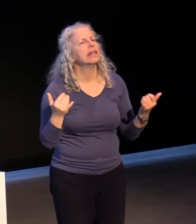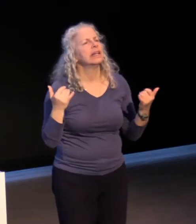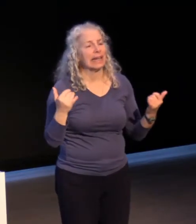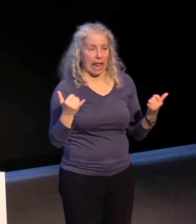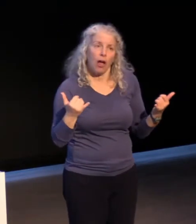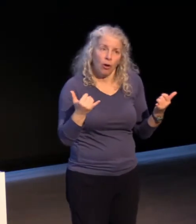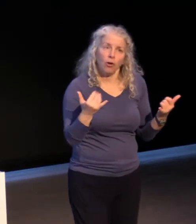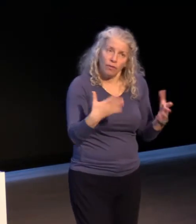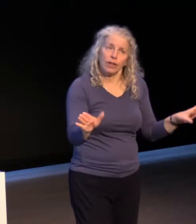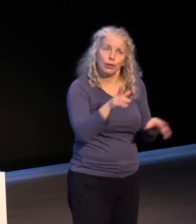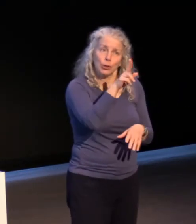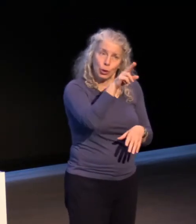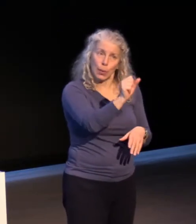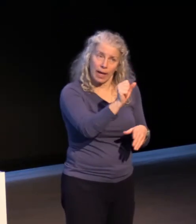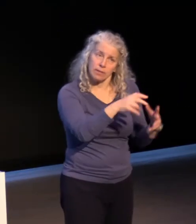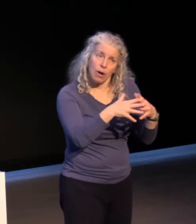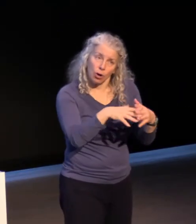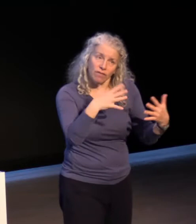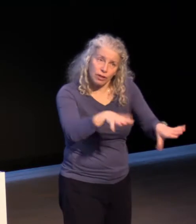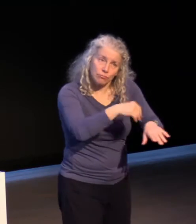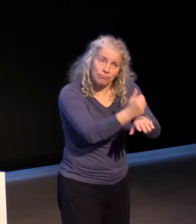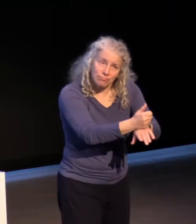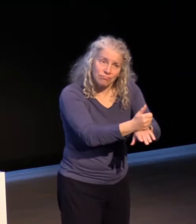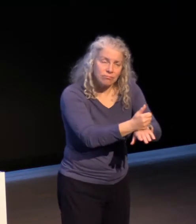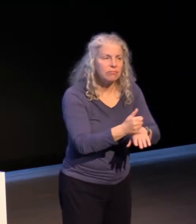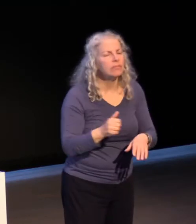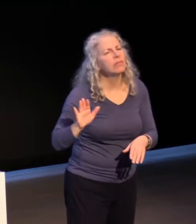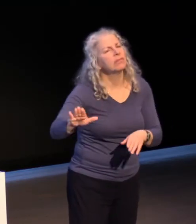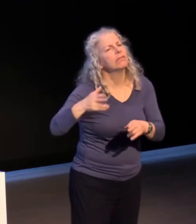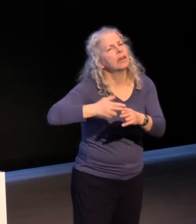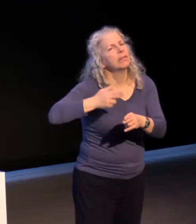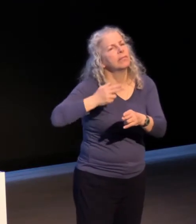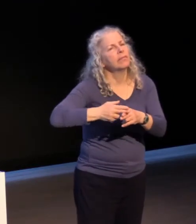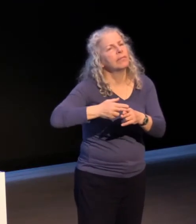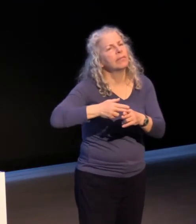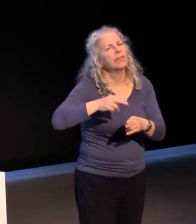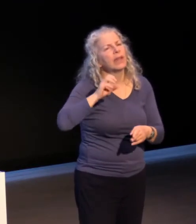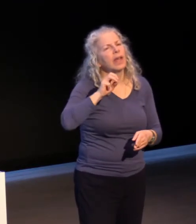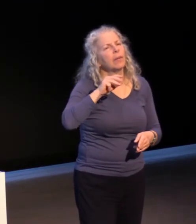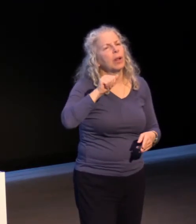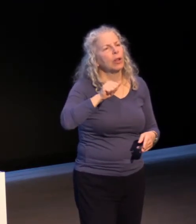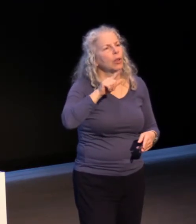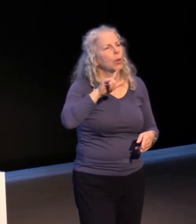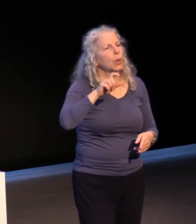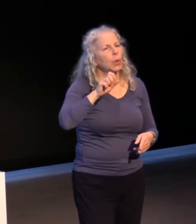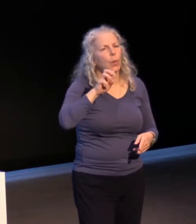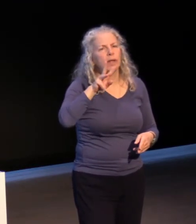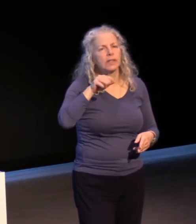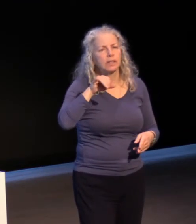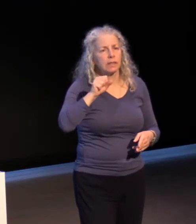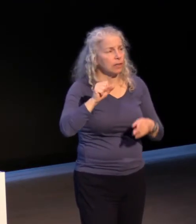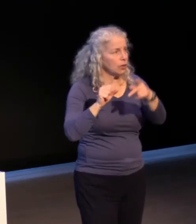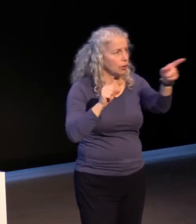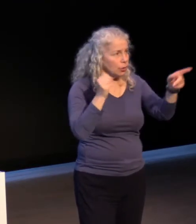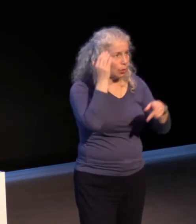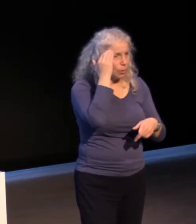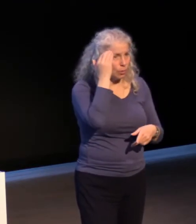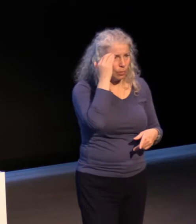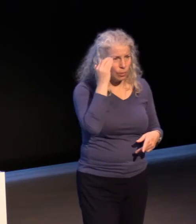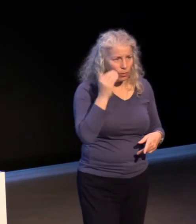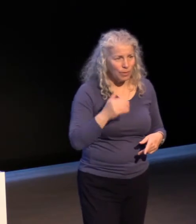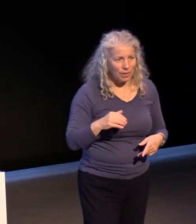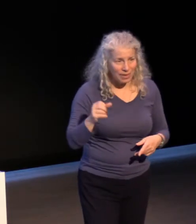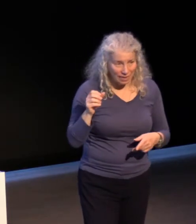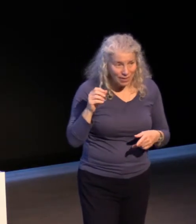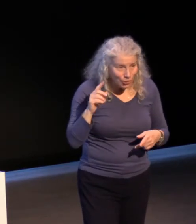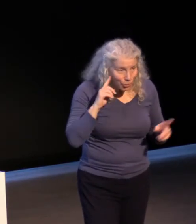United States of America, and her name was Elma Lewis. Does that name ring a bell